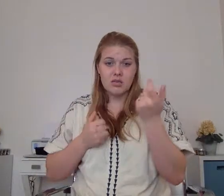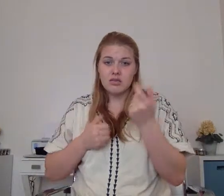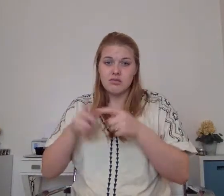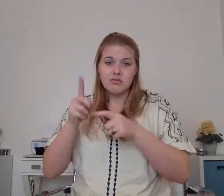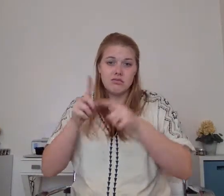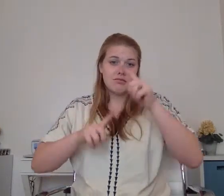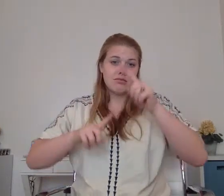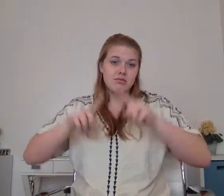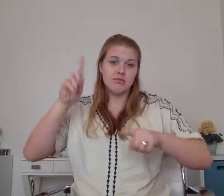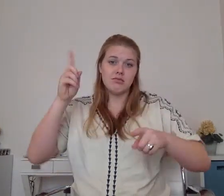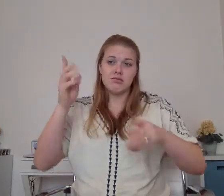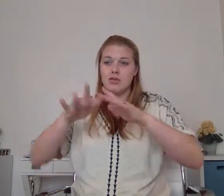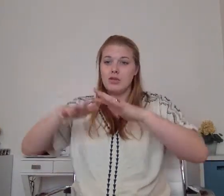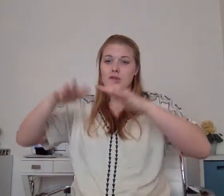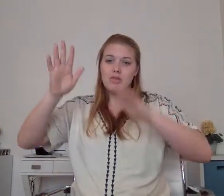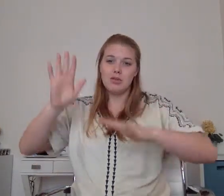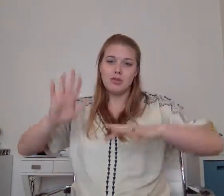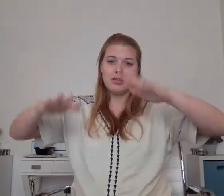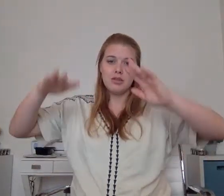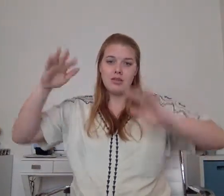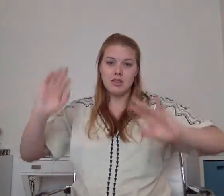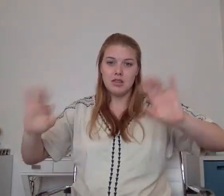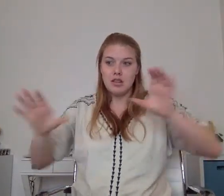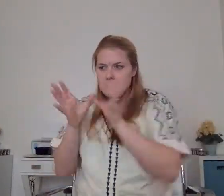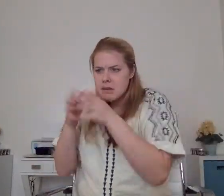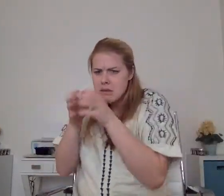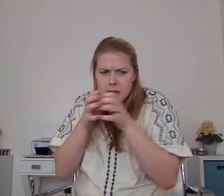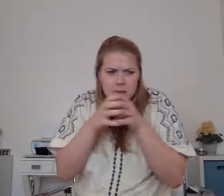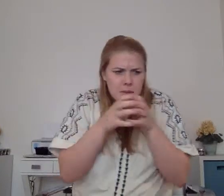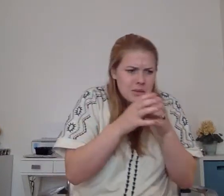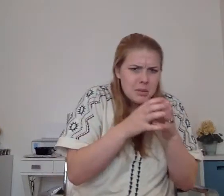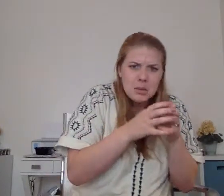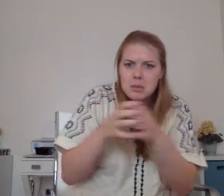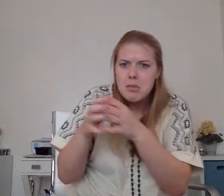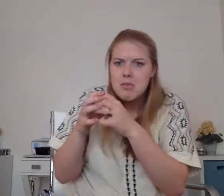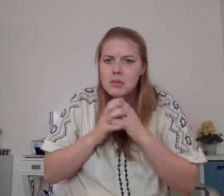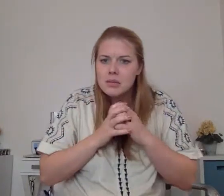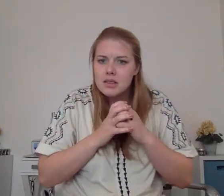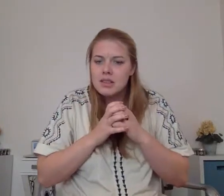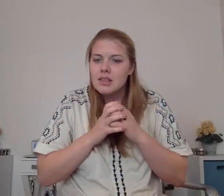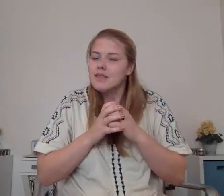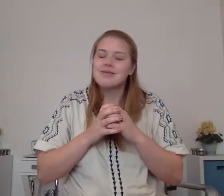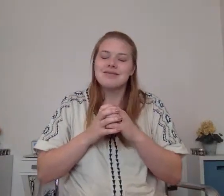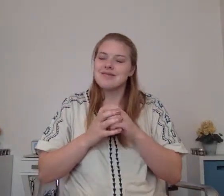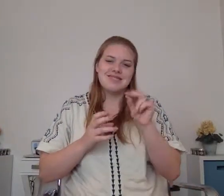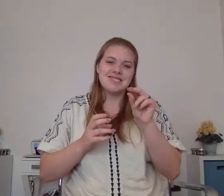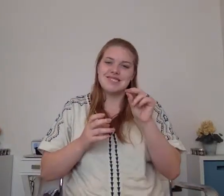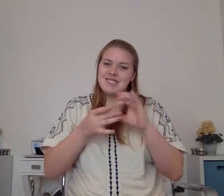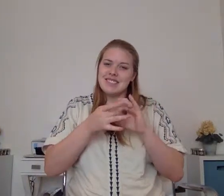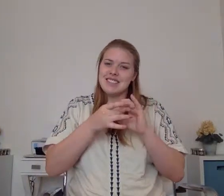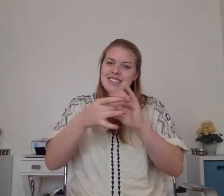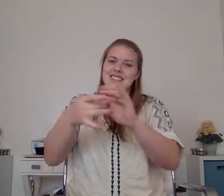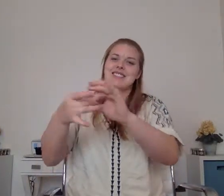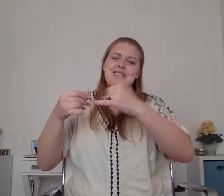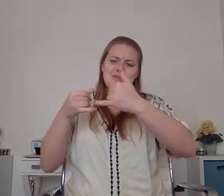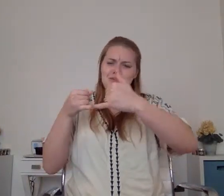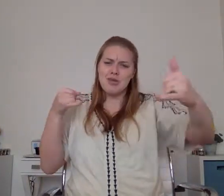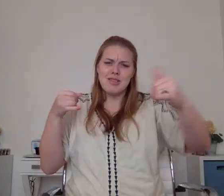to divide us into tribes, but we are connected across borders. They preach certainty, but we